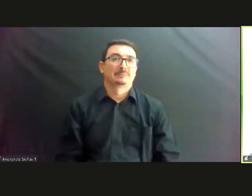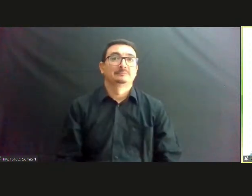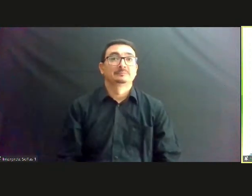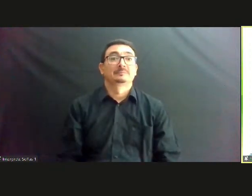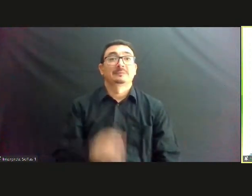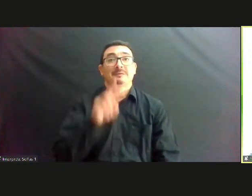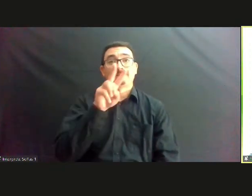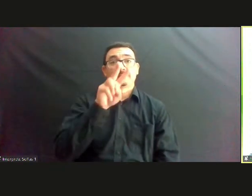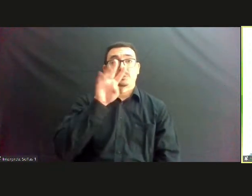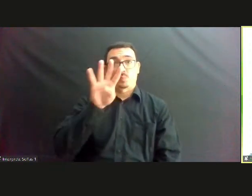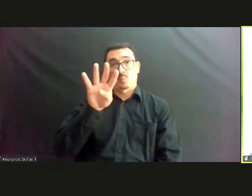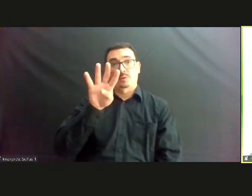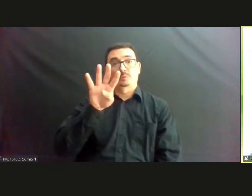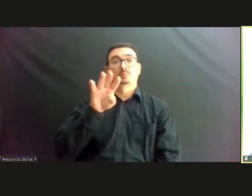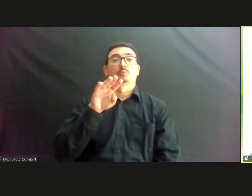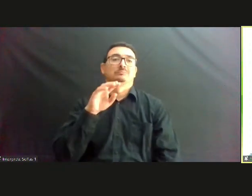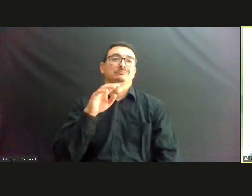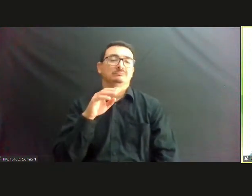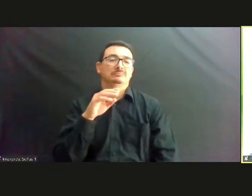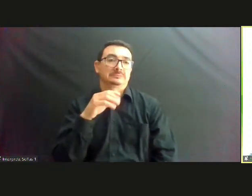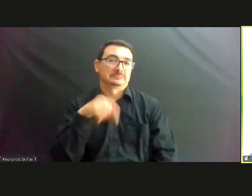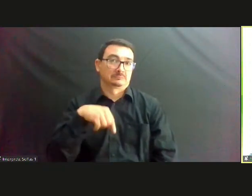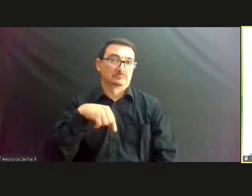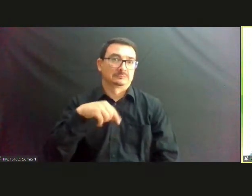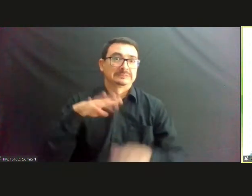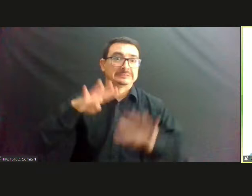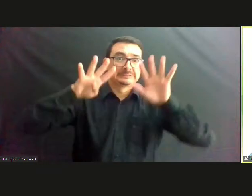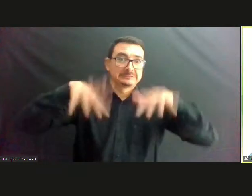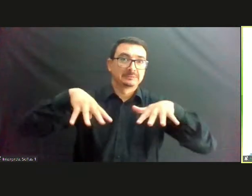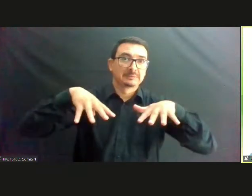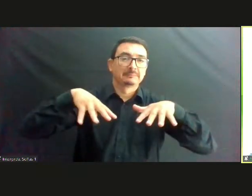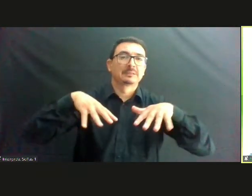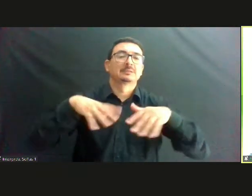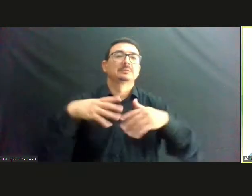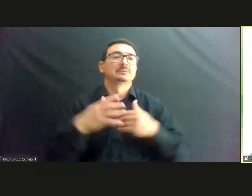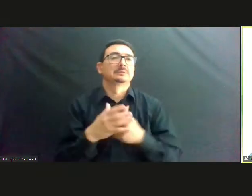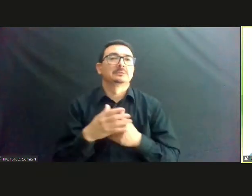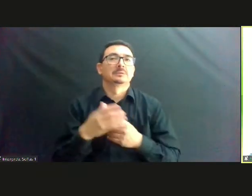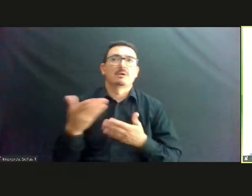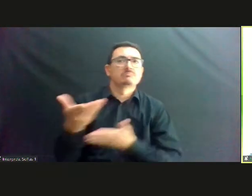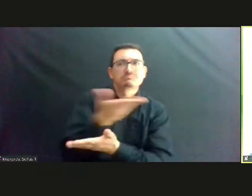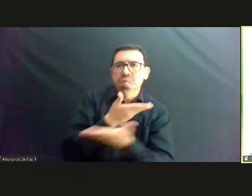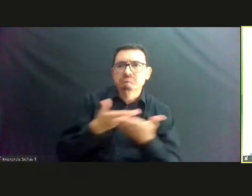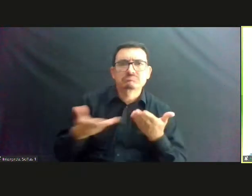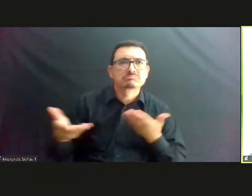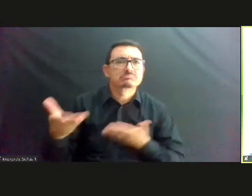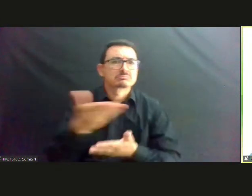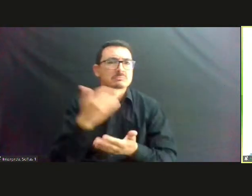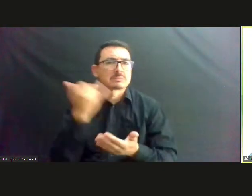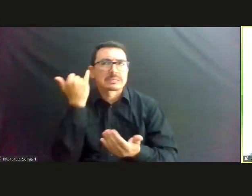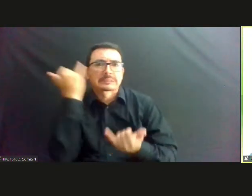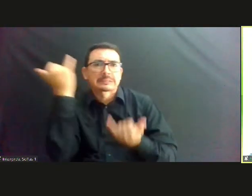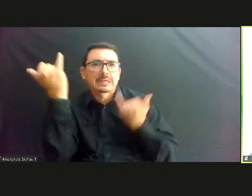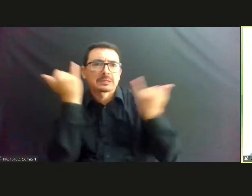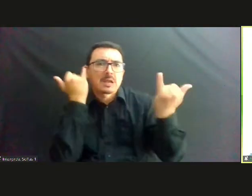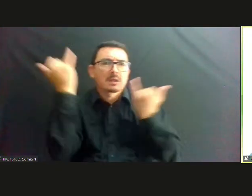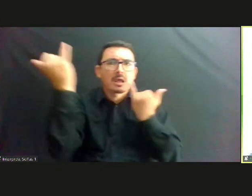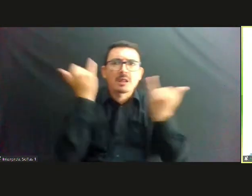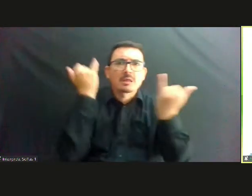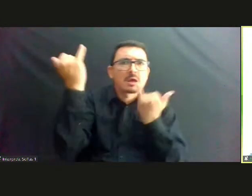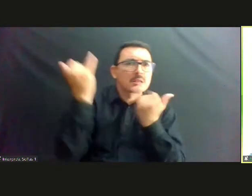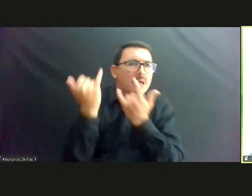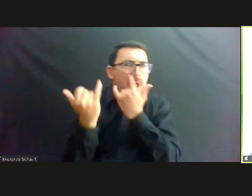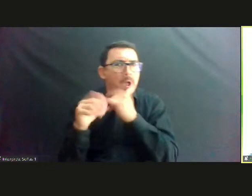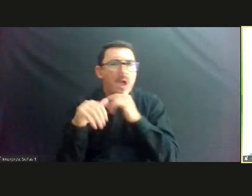services policy review, which I understand will be an invitation-only event. And finally, a